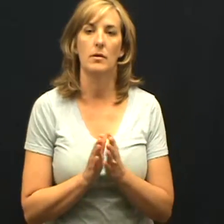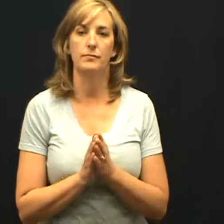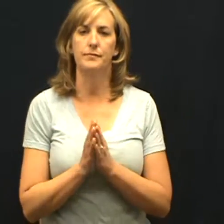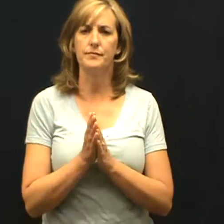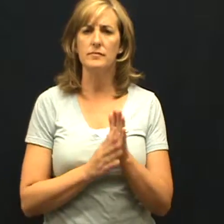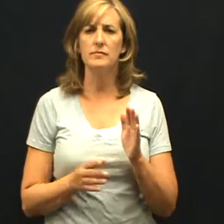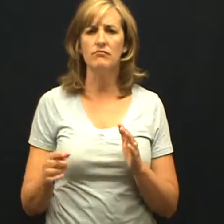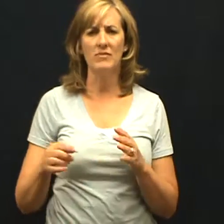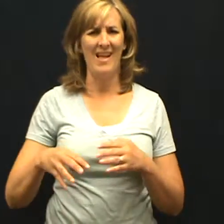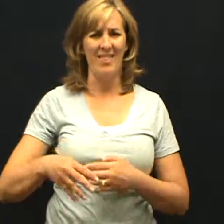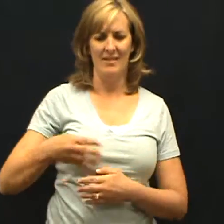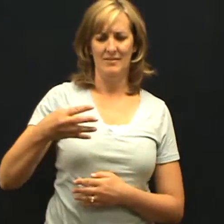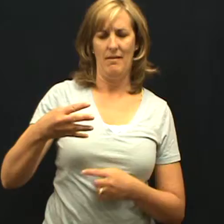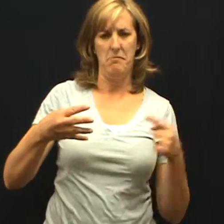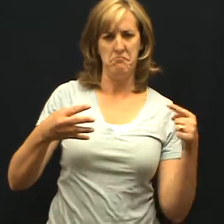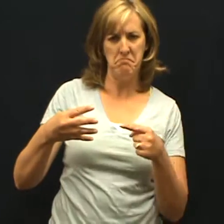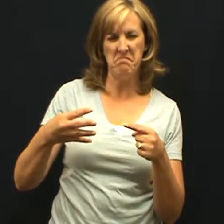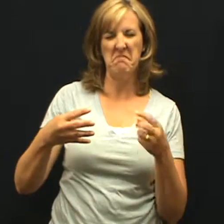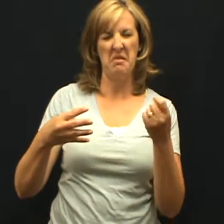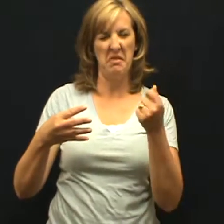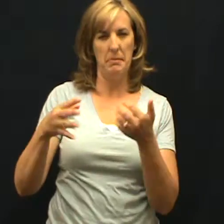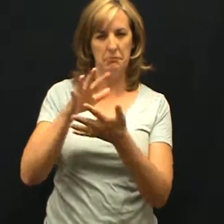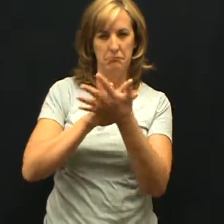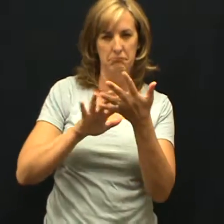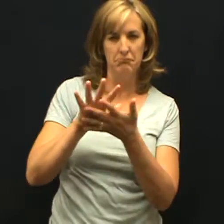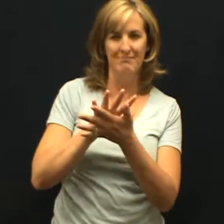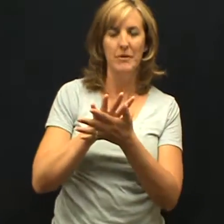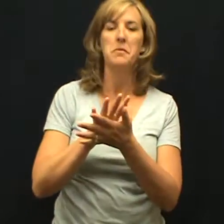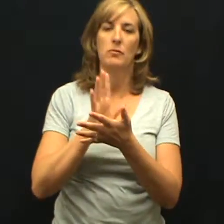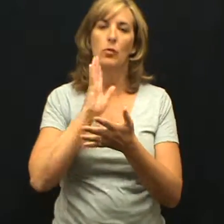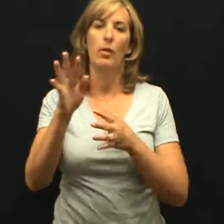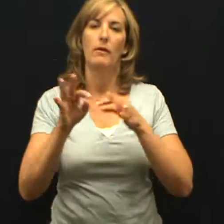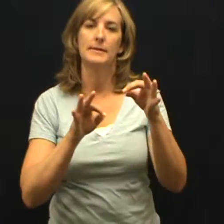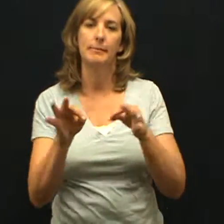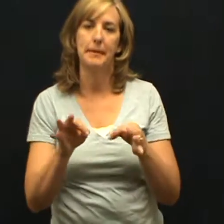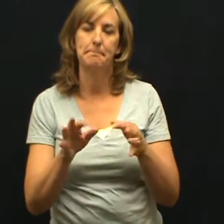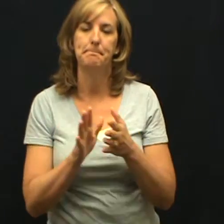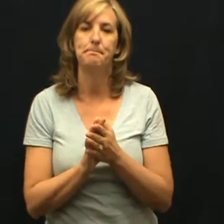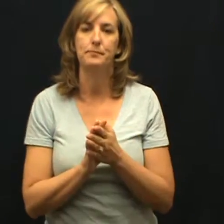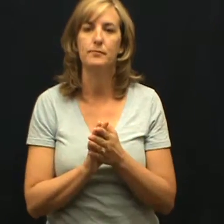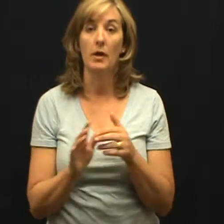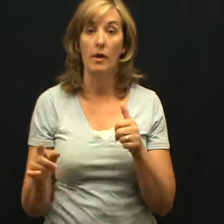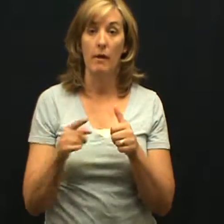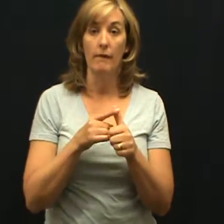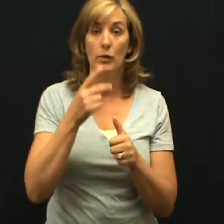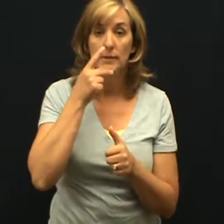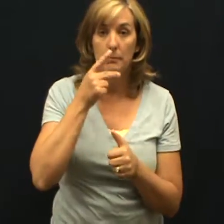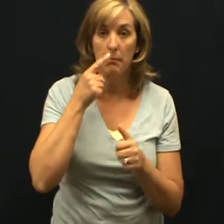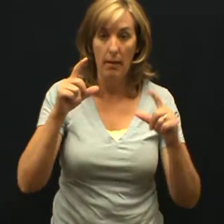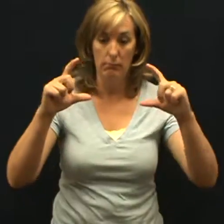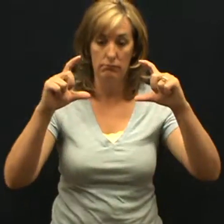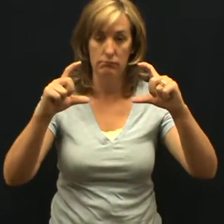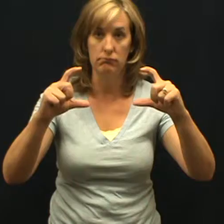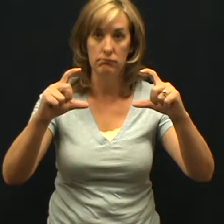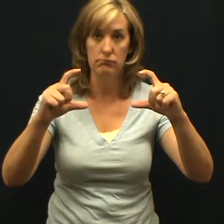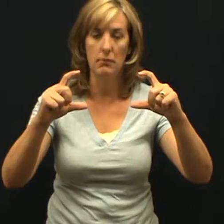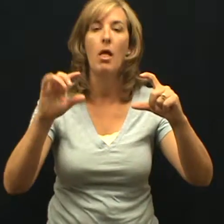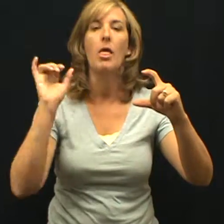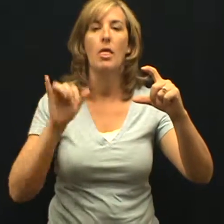bit confusing. So let's explain what's going on. In the first pink box on top, that's the entry for when